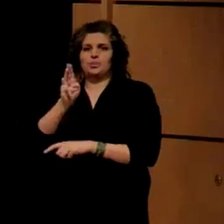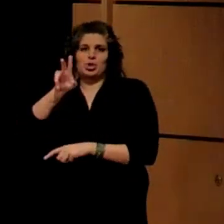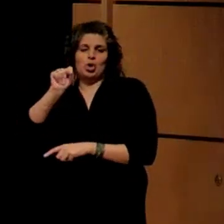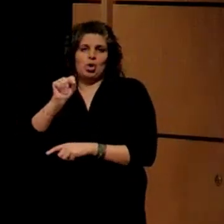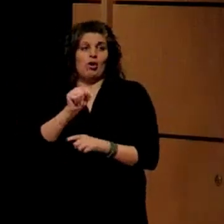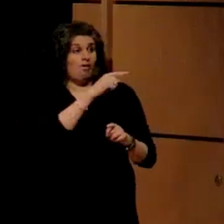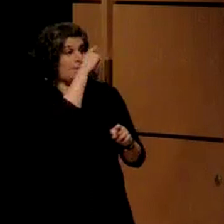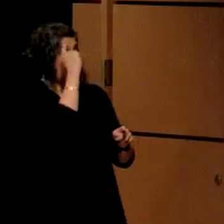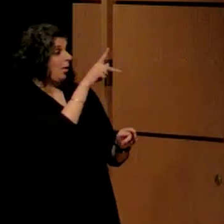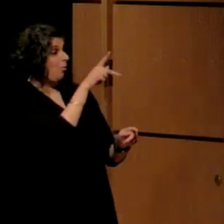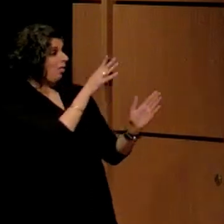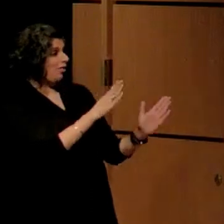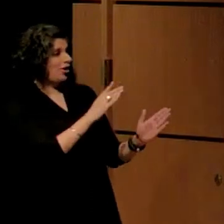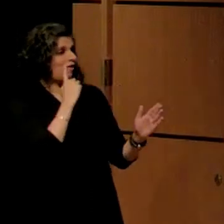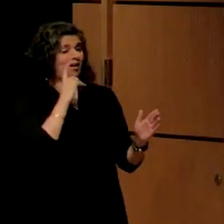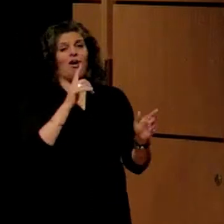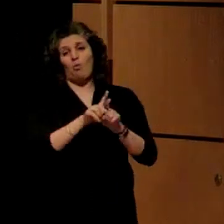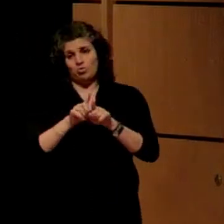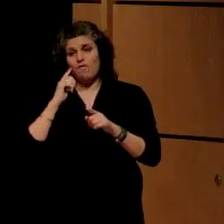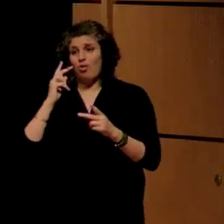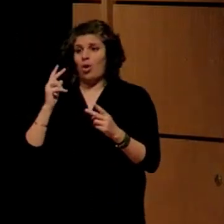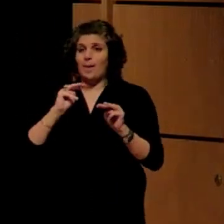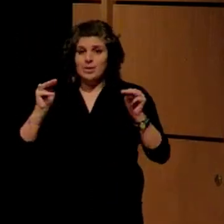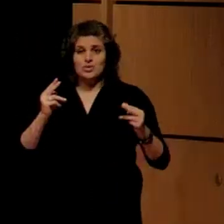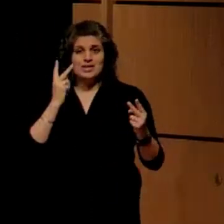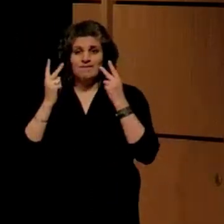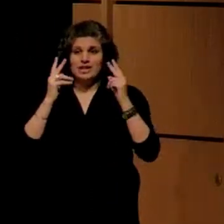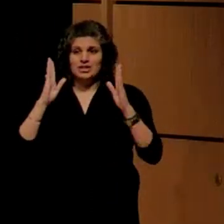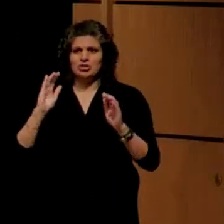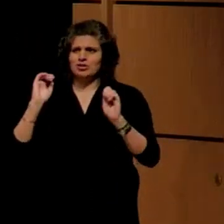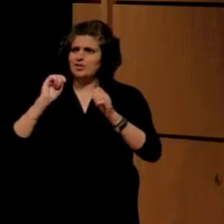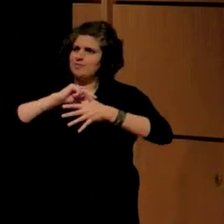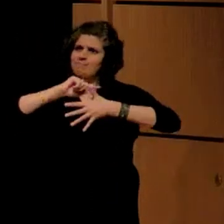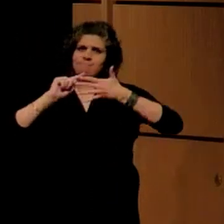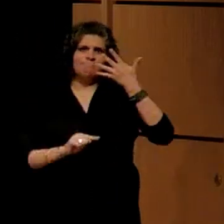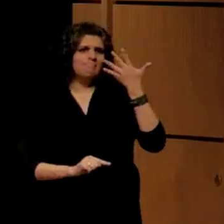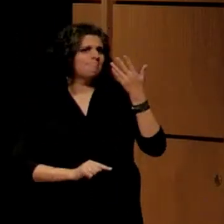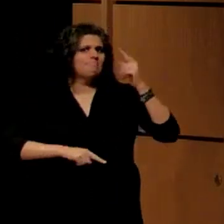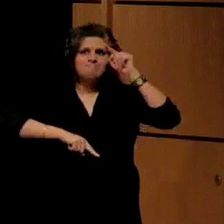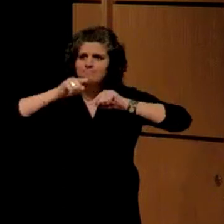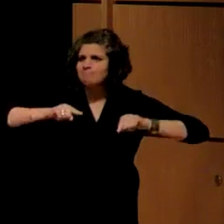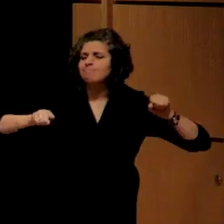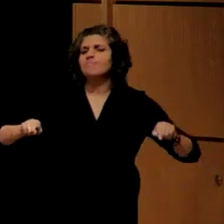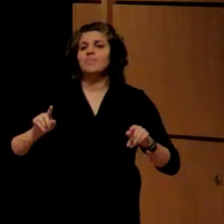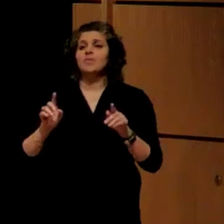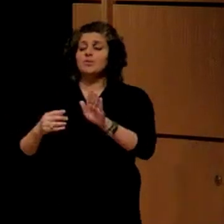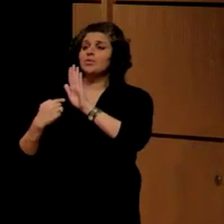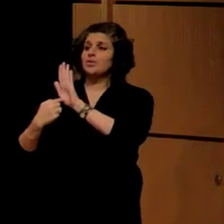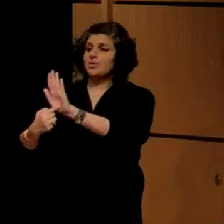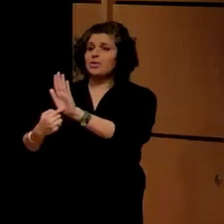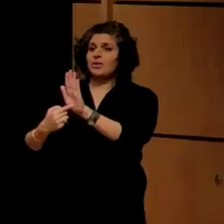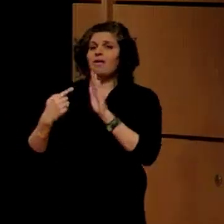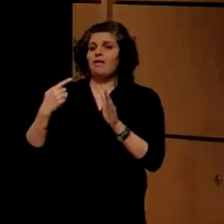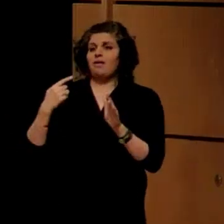Black Portlanders, as well as for museum visitors of all races, ethnicities, and backgrounds, to presenting the